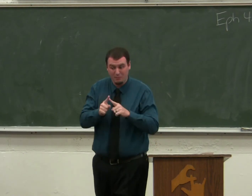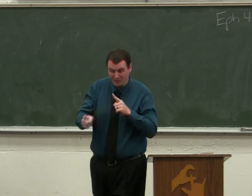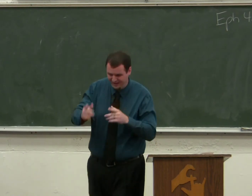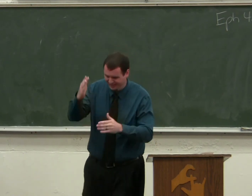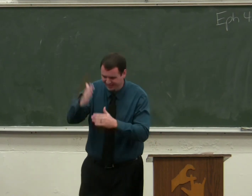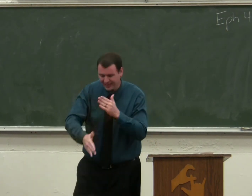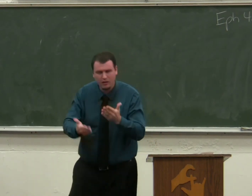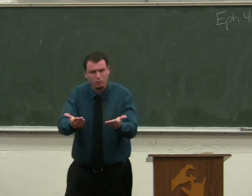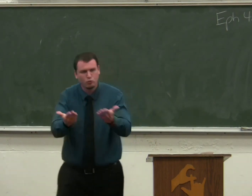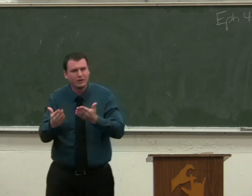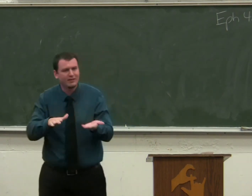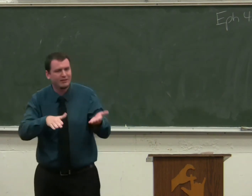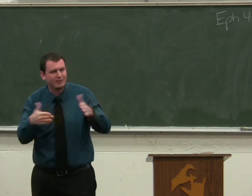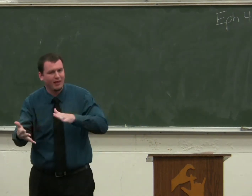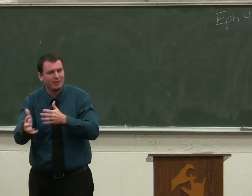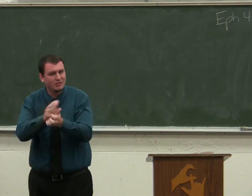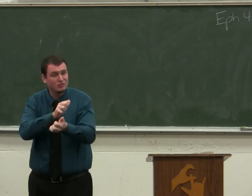The Bible says,